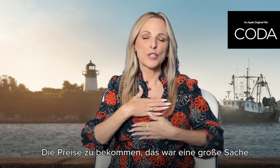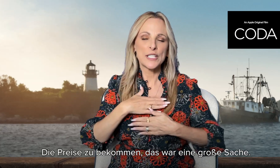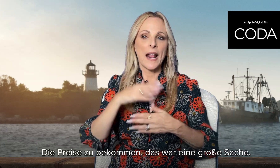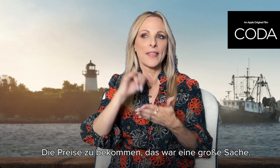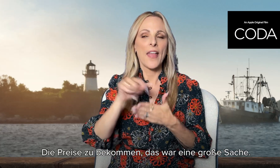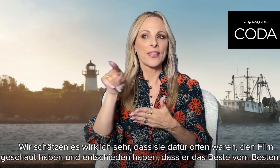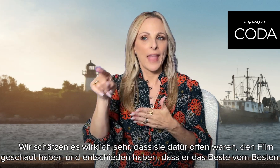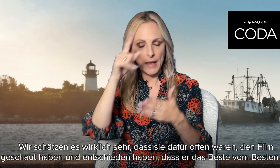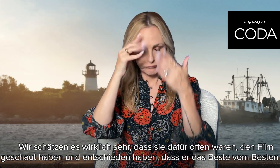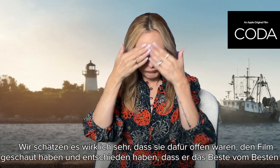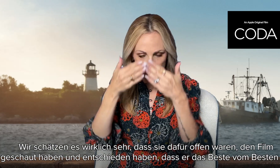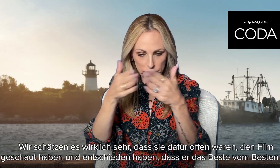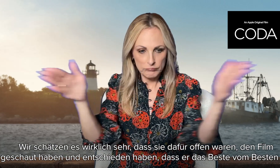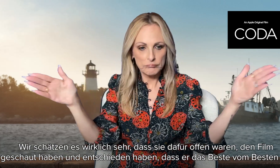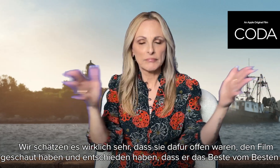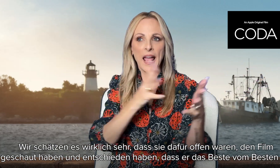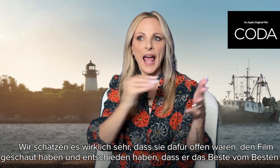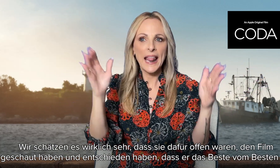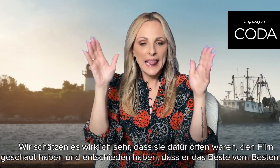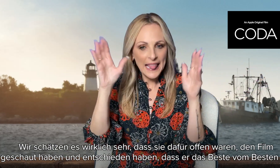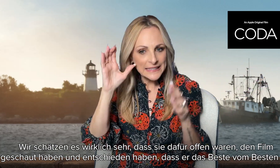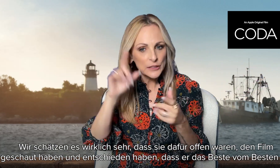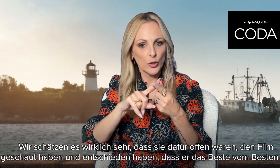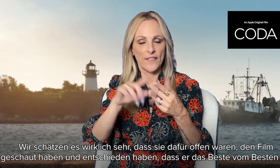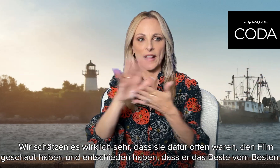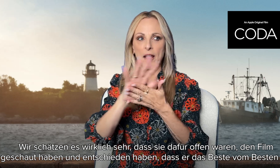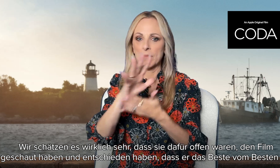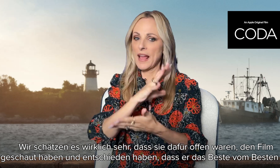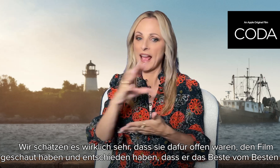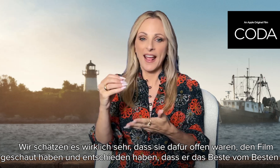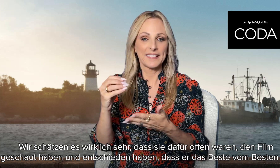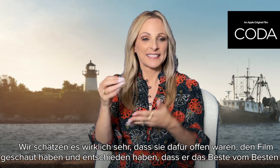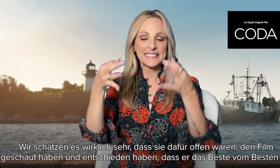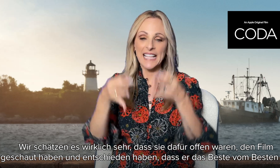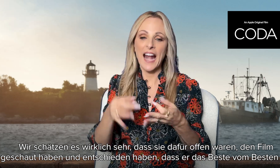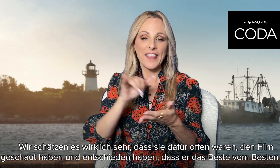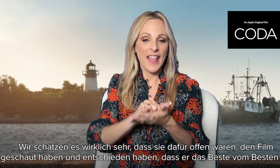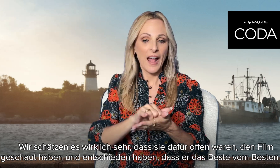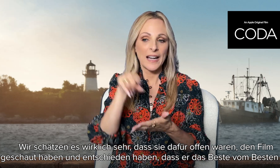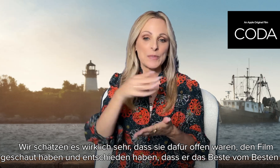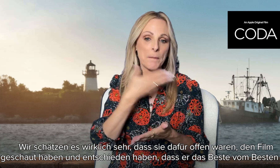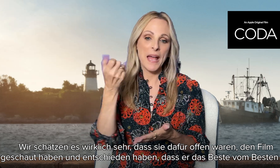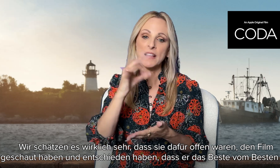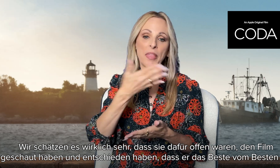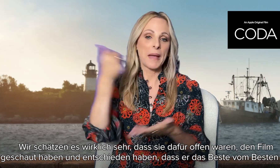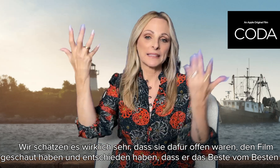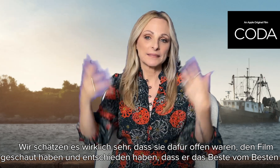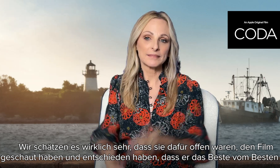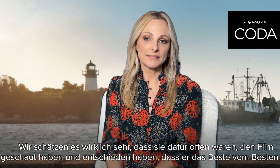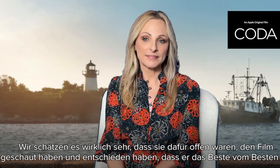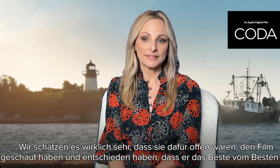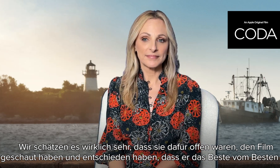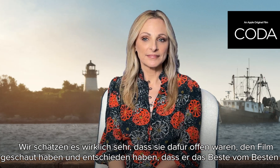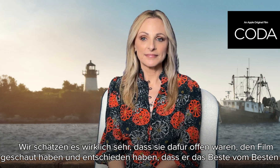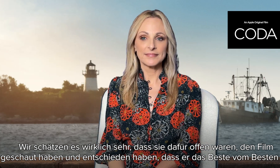to get that was a big deal. We really appreciated the fact that they were open-minded and they watched the film and decided